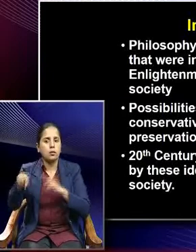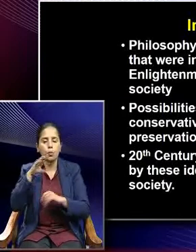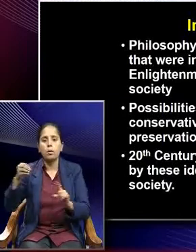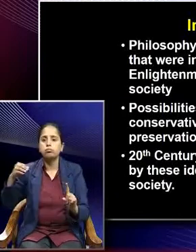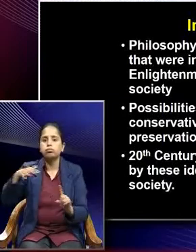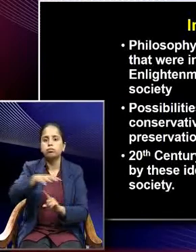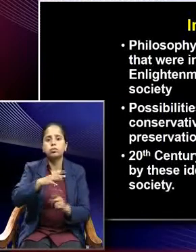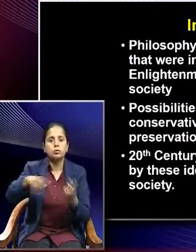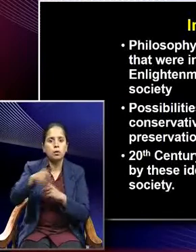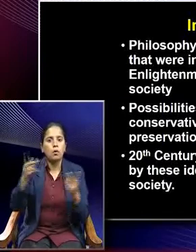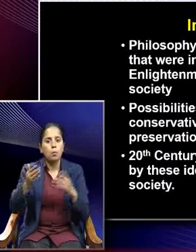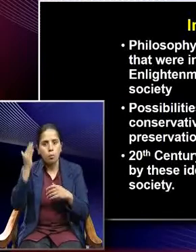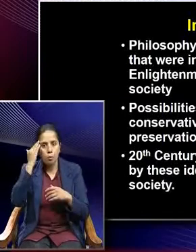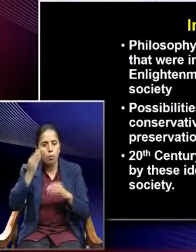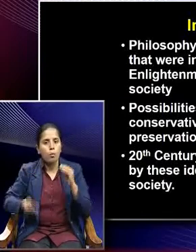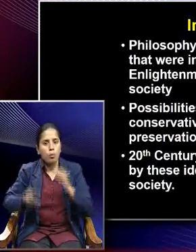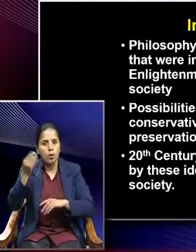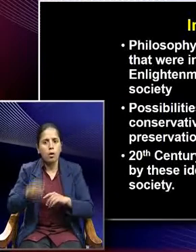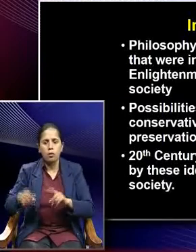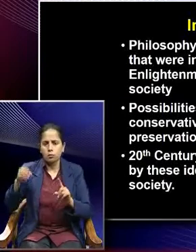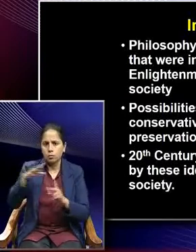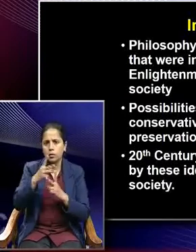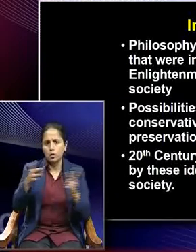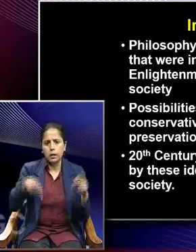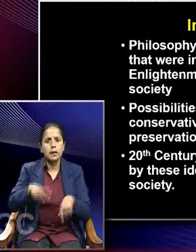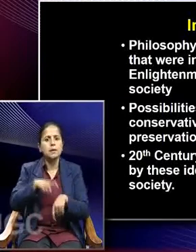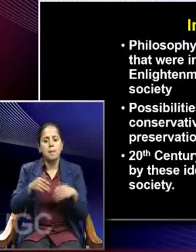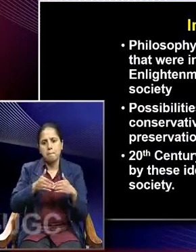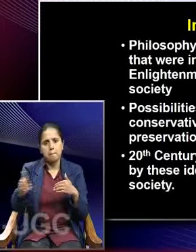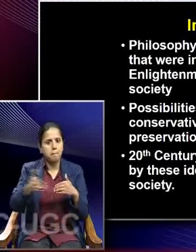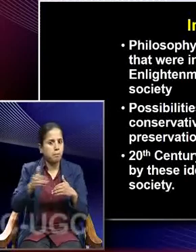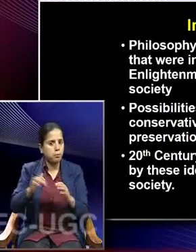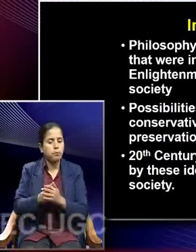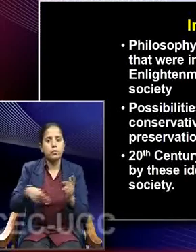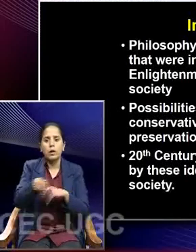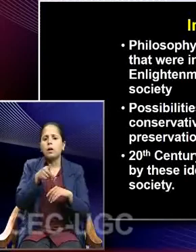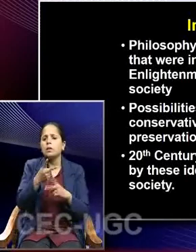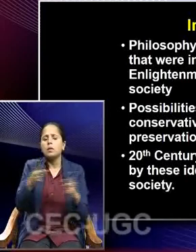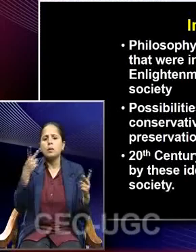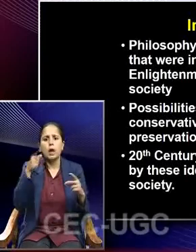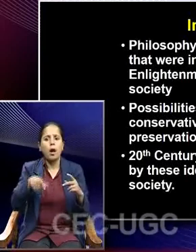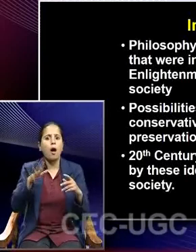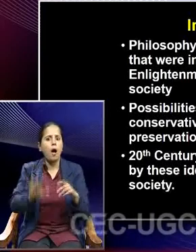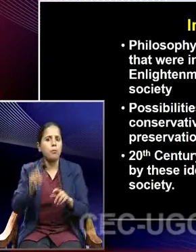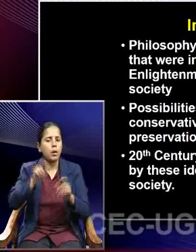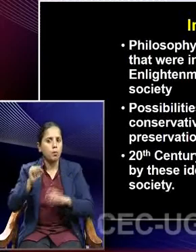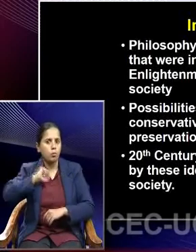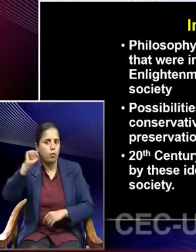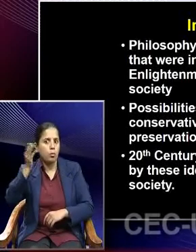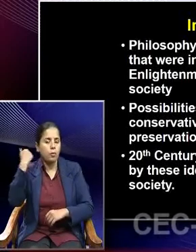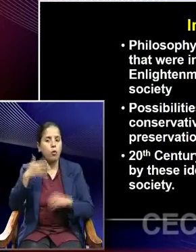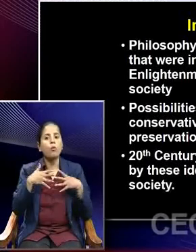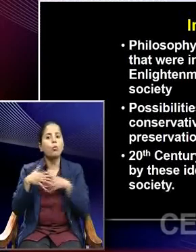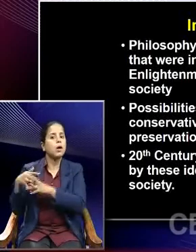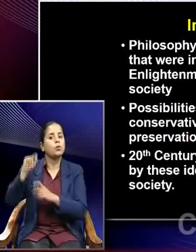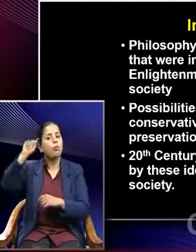by Enlightenment. Now, Enlightenment was a period where there was a kind of a movement in the Western countries